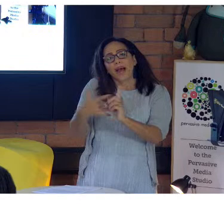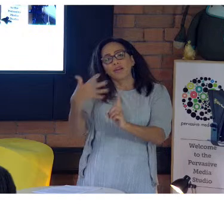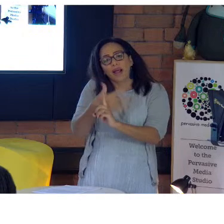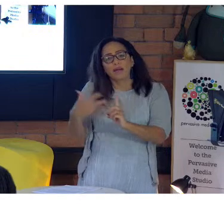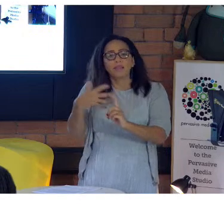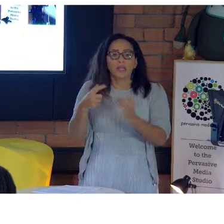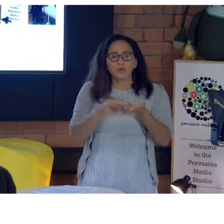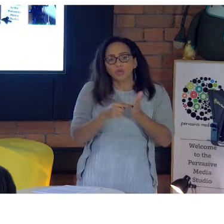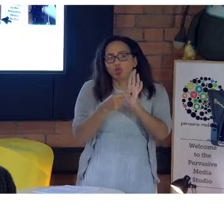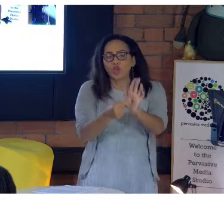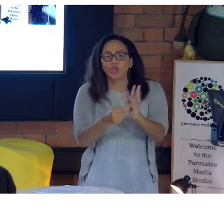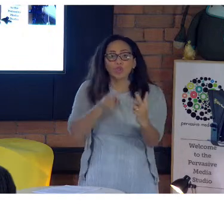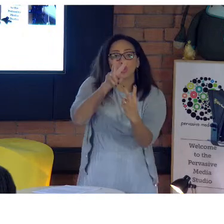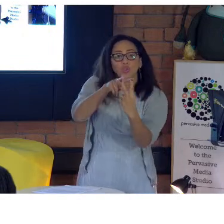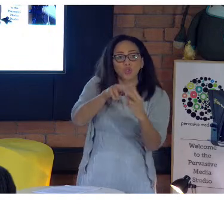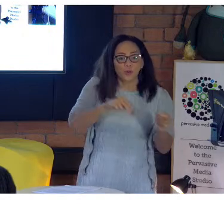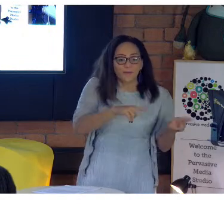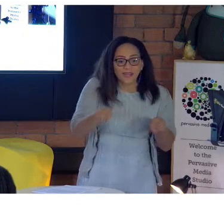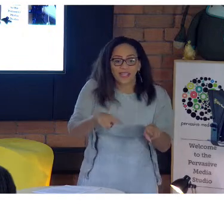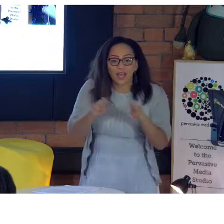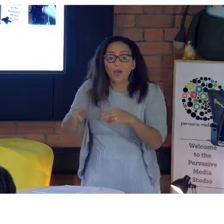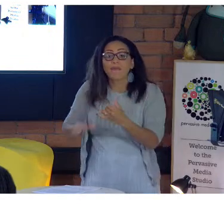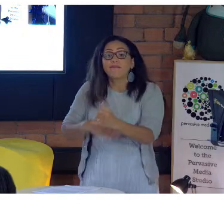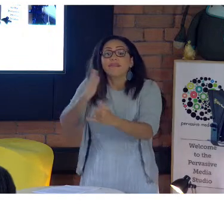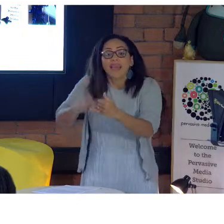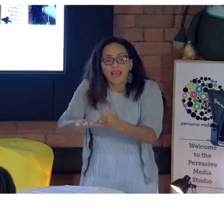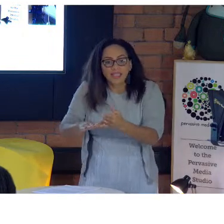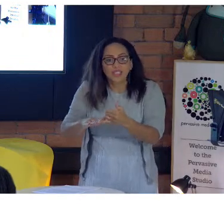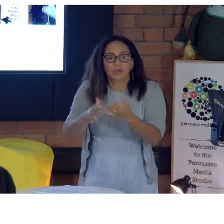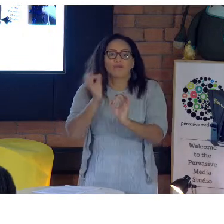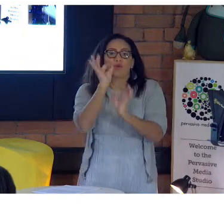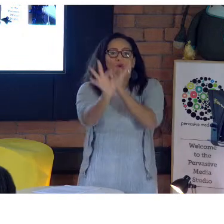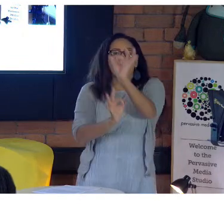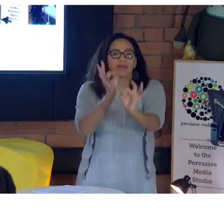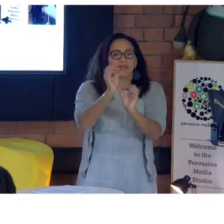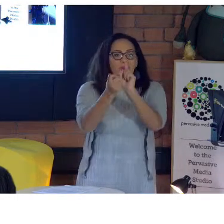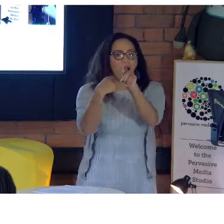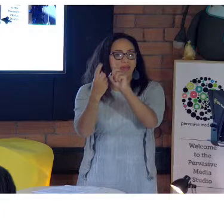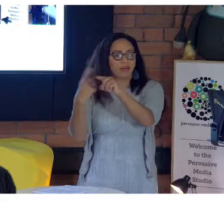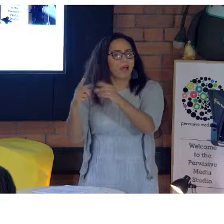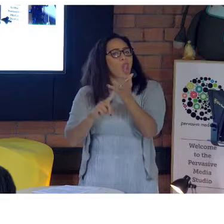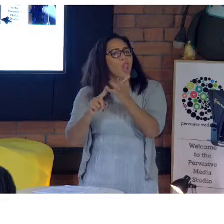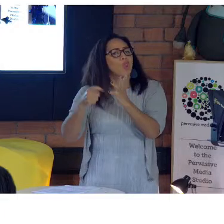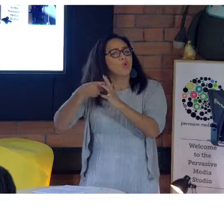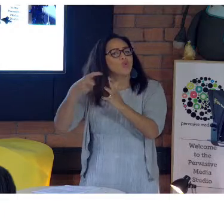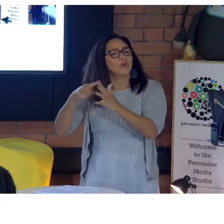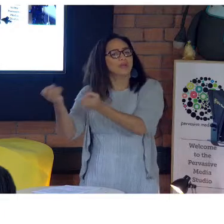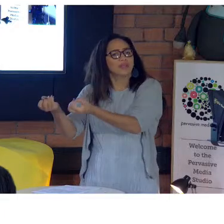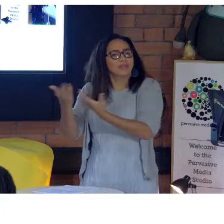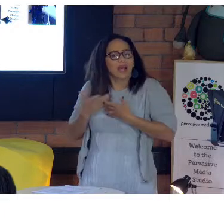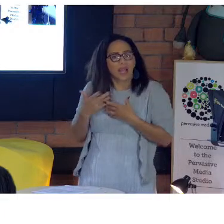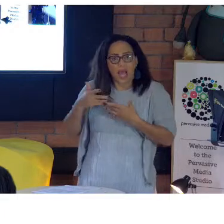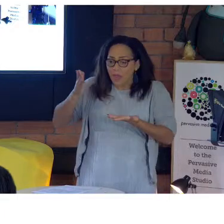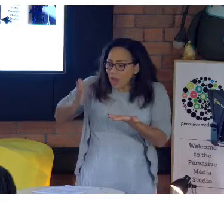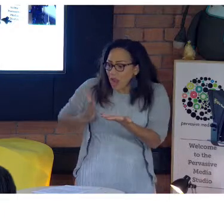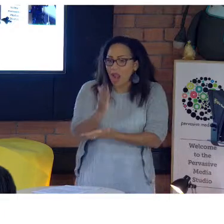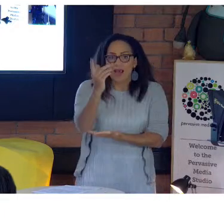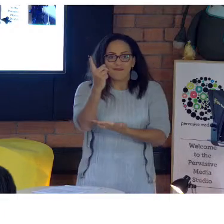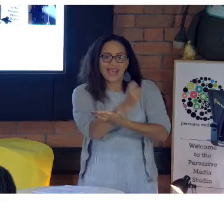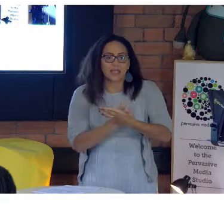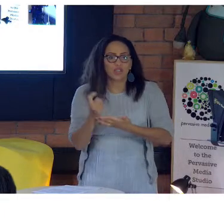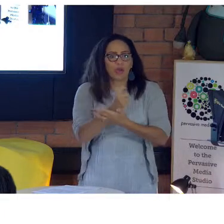finally there will be a Q&A at the end. So as Luke said, I'm a live illustrator and a